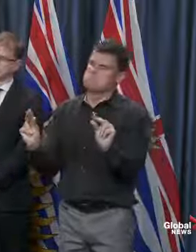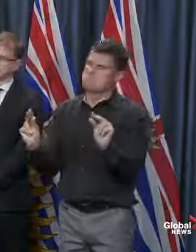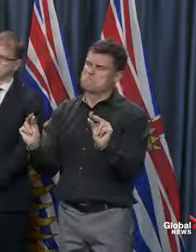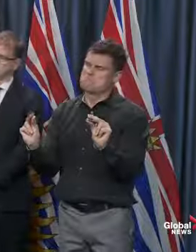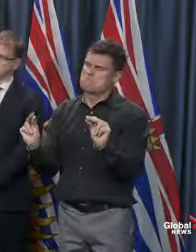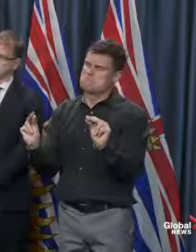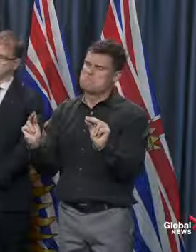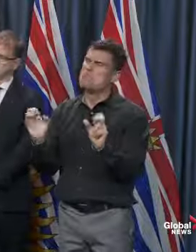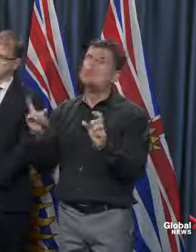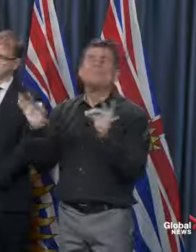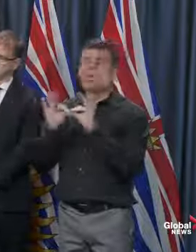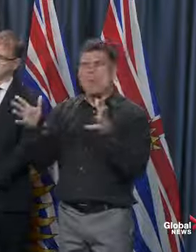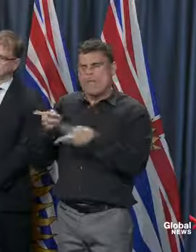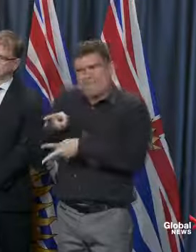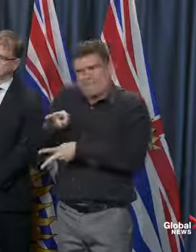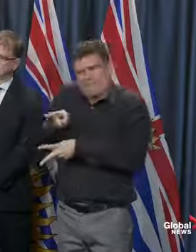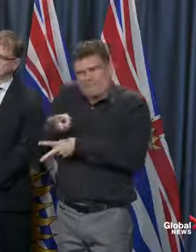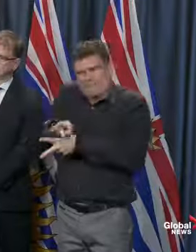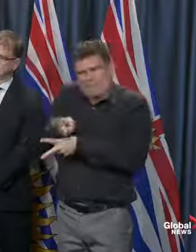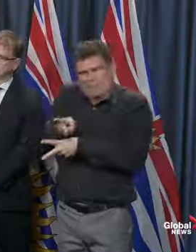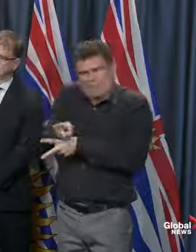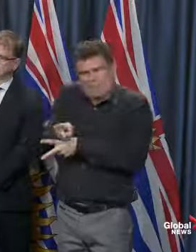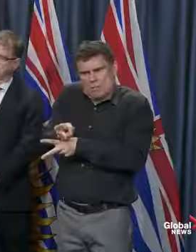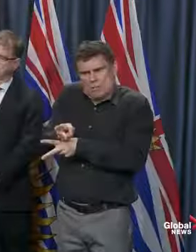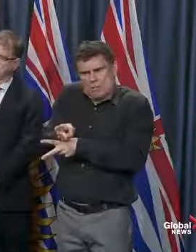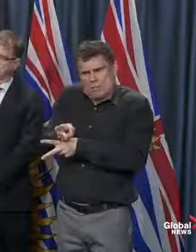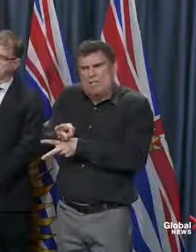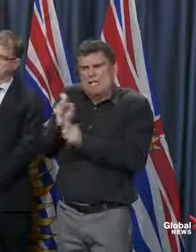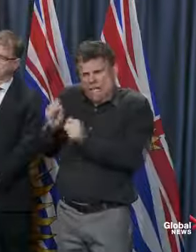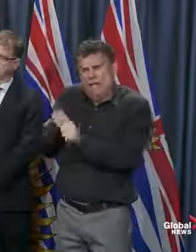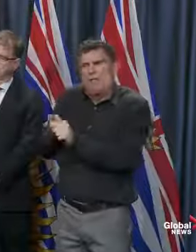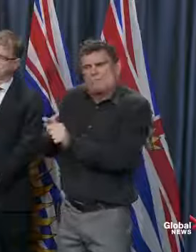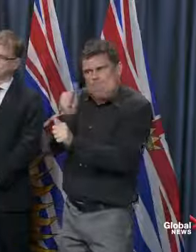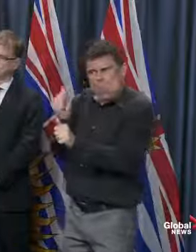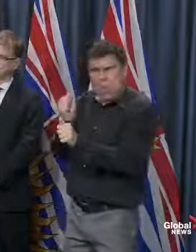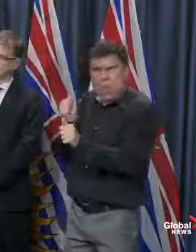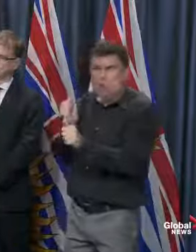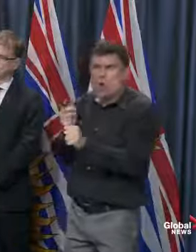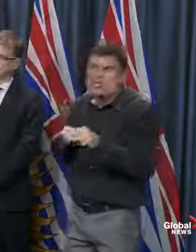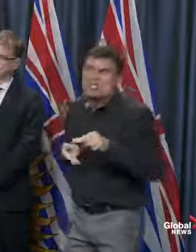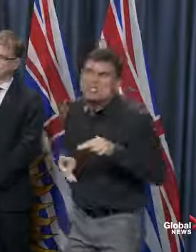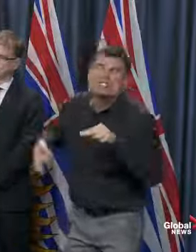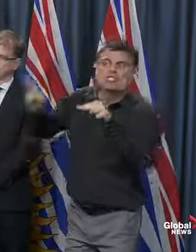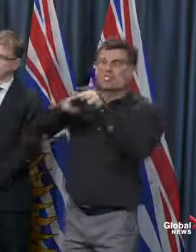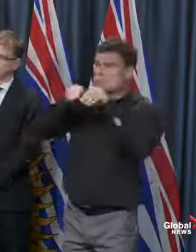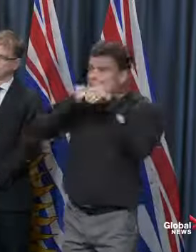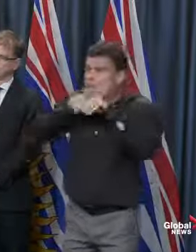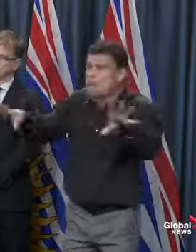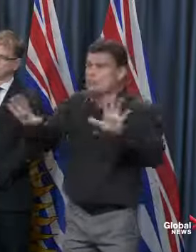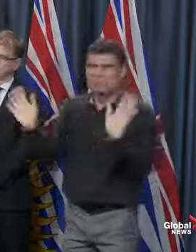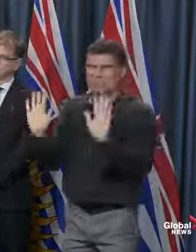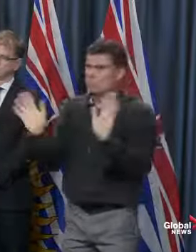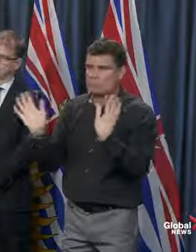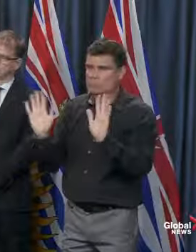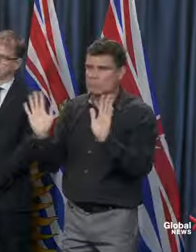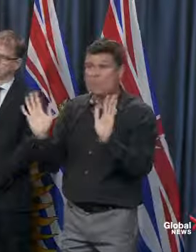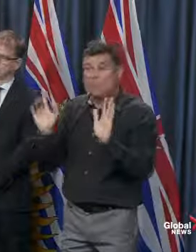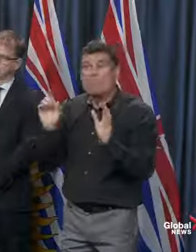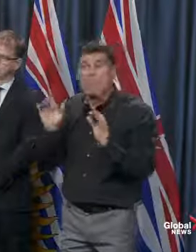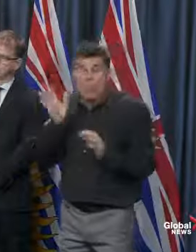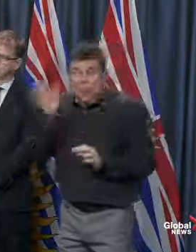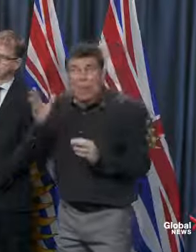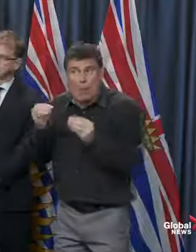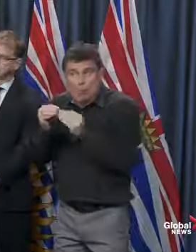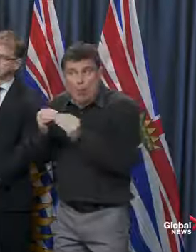for it, and it is inevitable that we'll see additional cases. But if we're all doing what we need to do